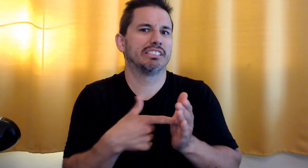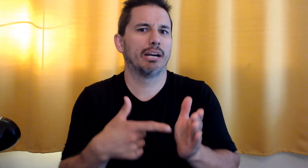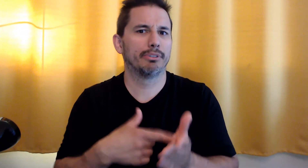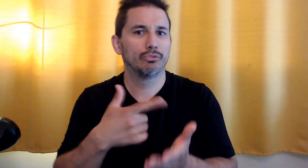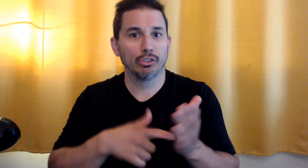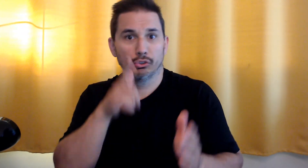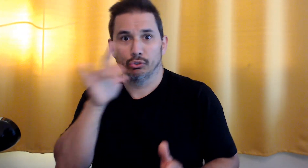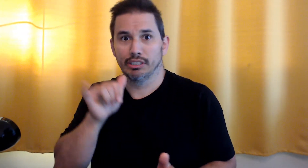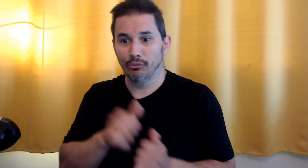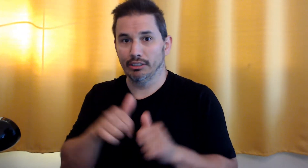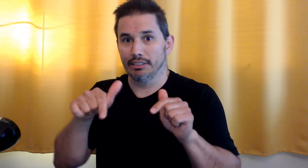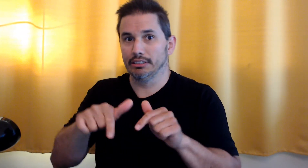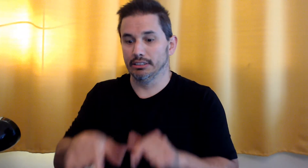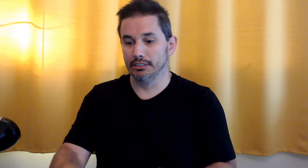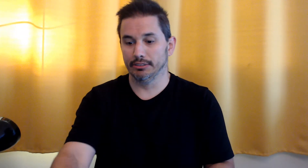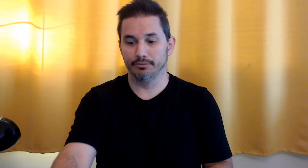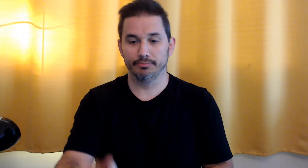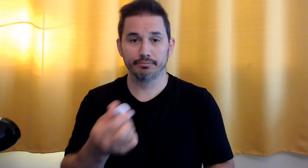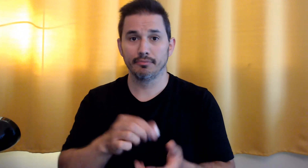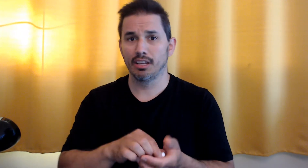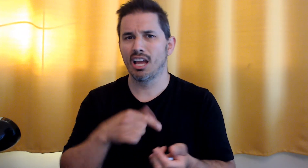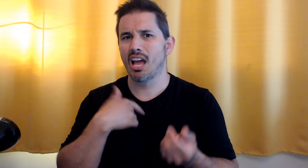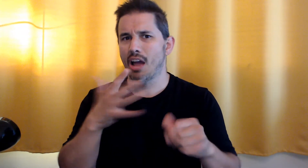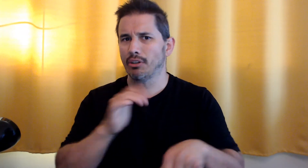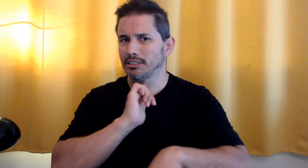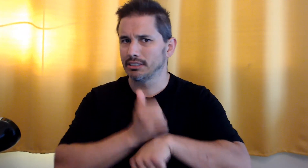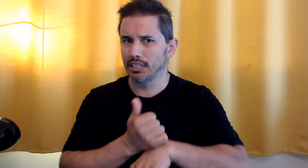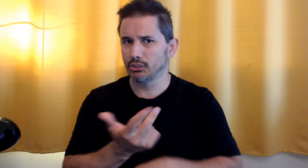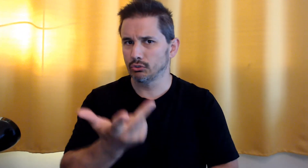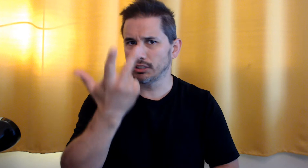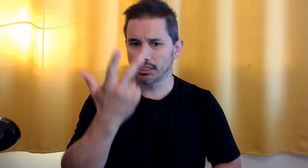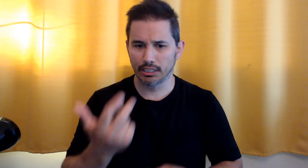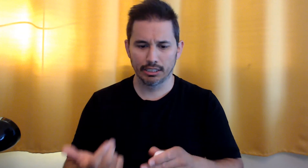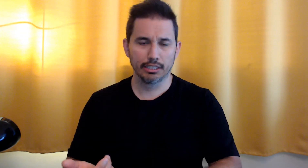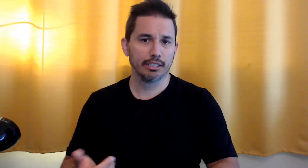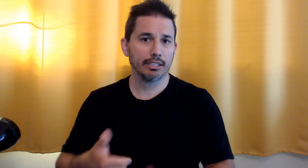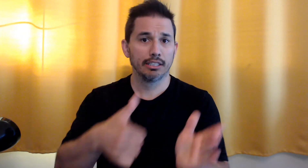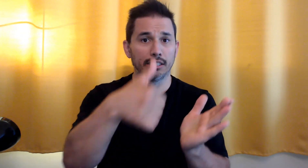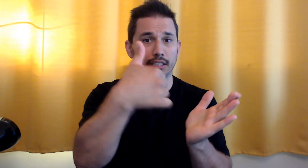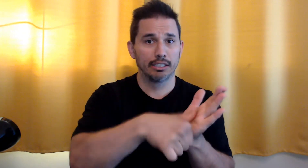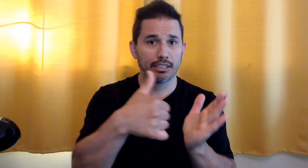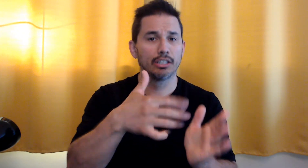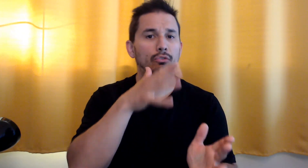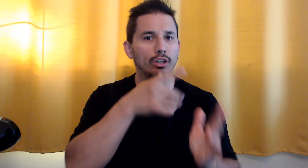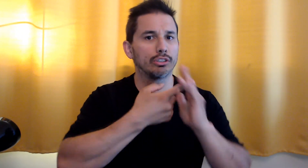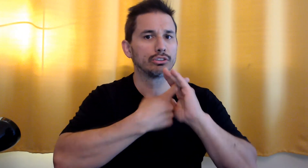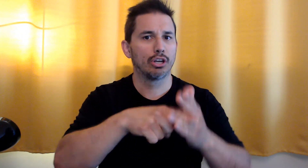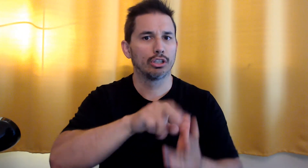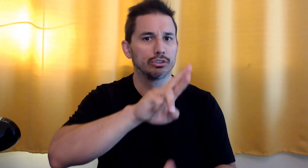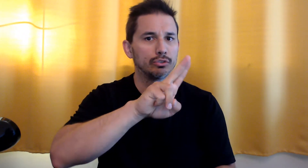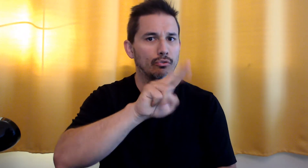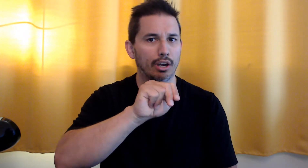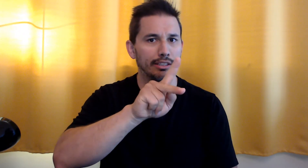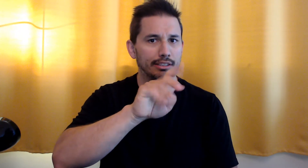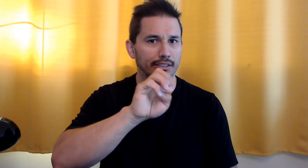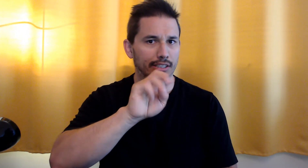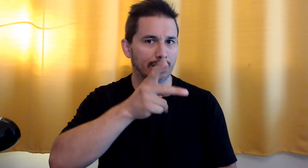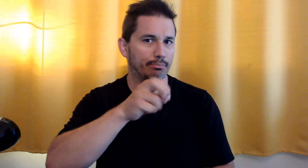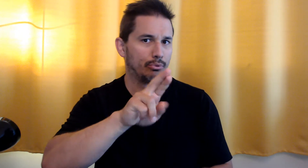Now I'm going to show you a few examples of how to use the button. I'll do a single press to open the Runkeeper app. I'll